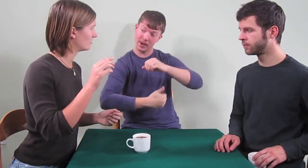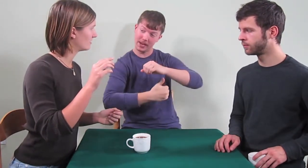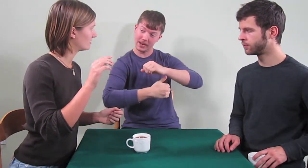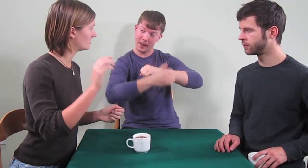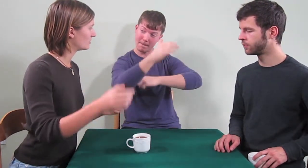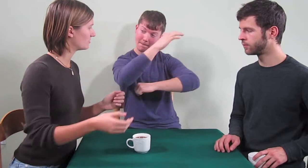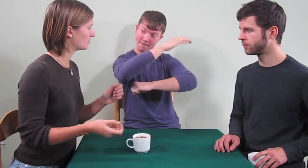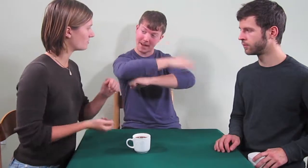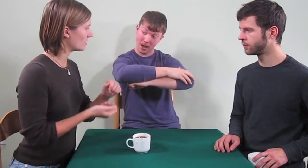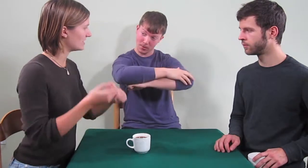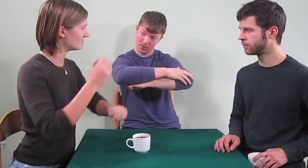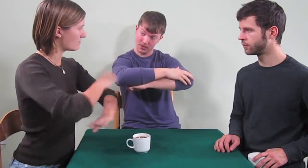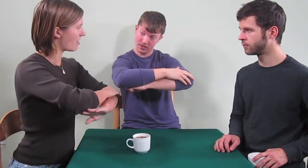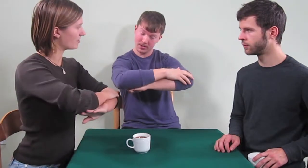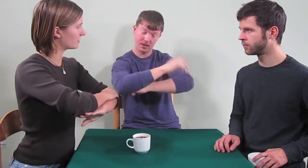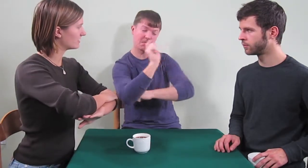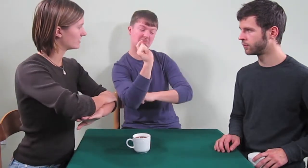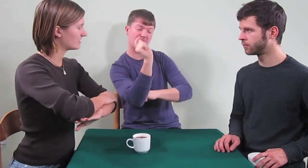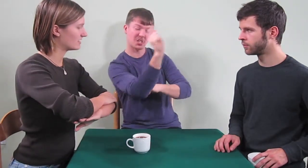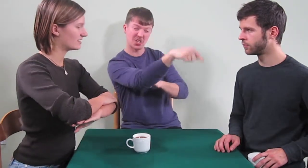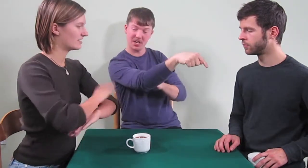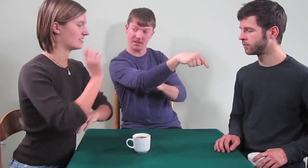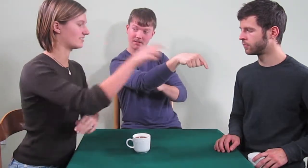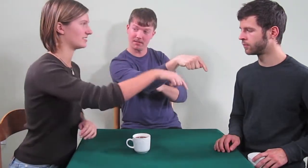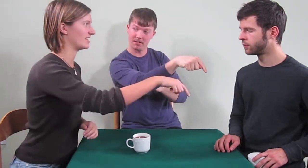faoin mbord an sin.